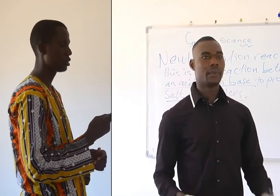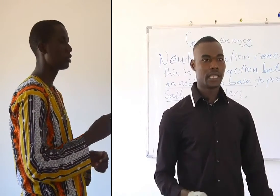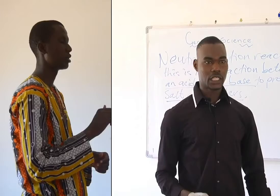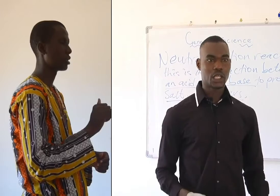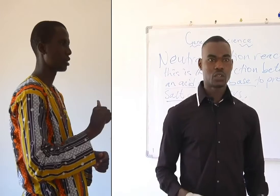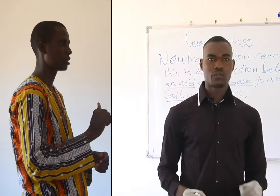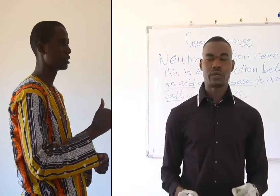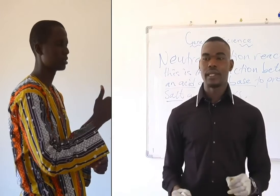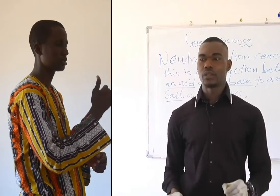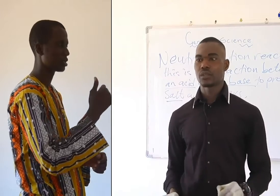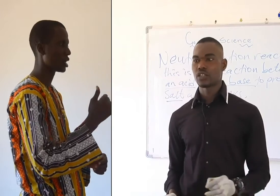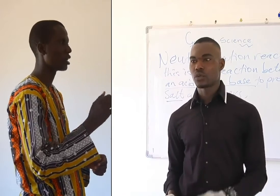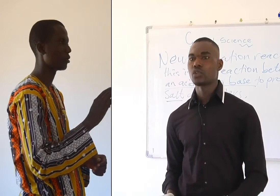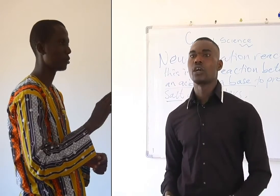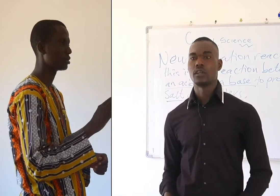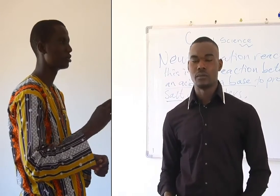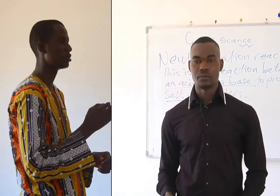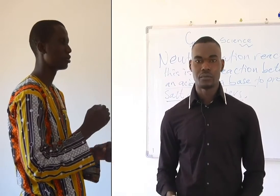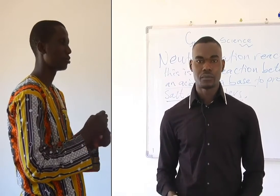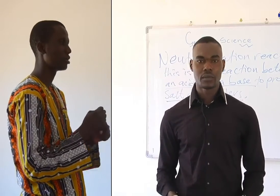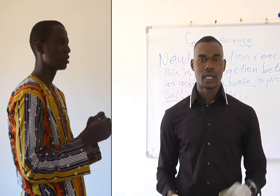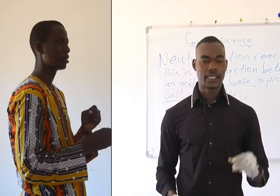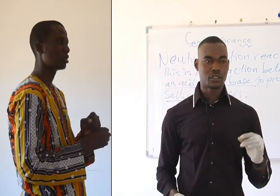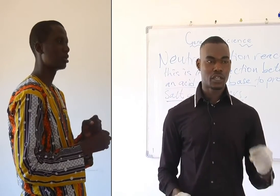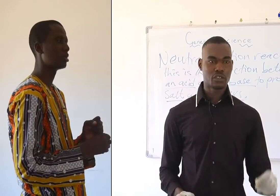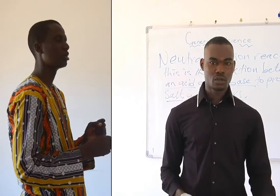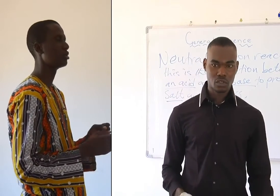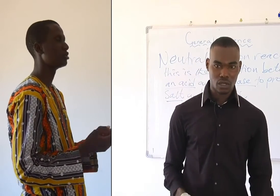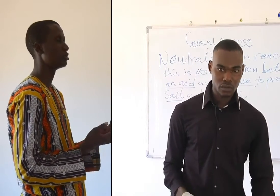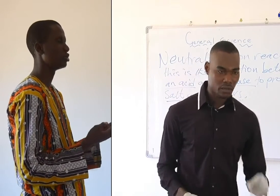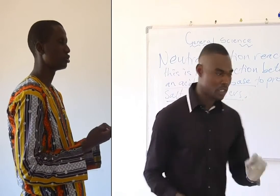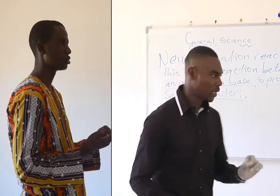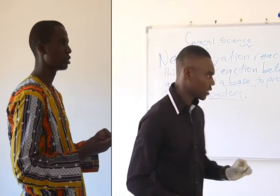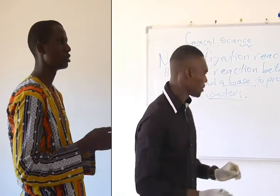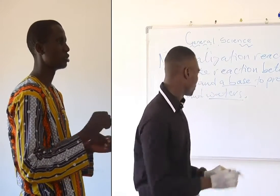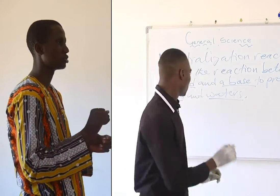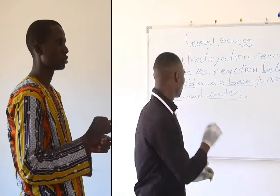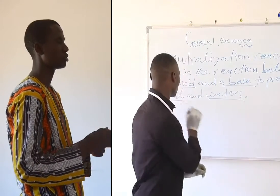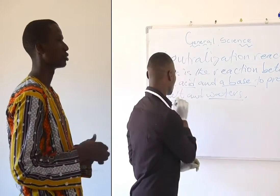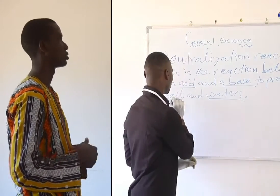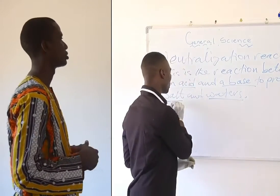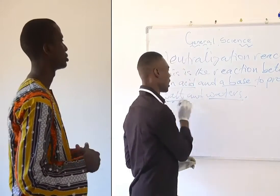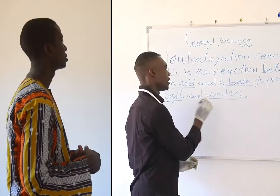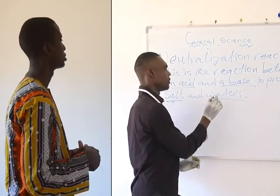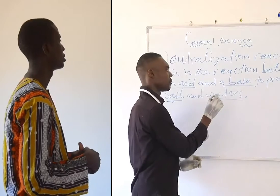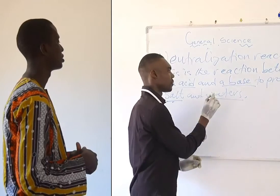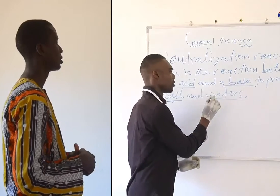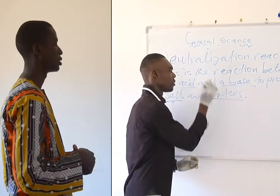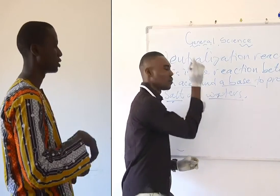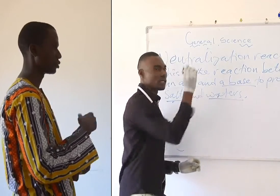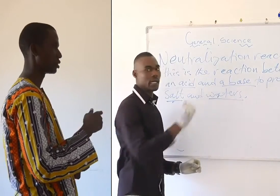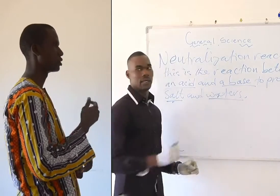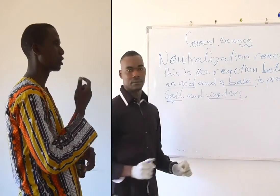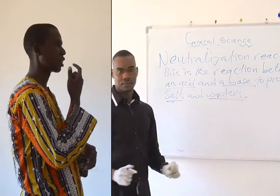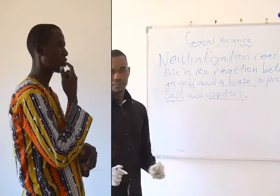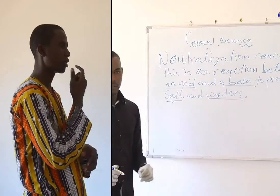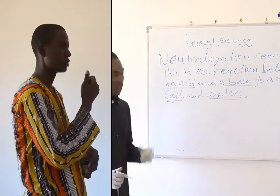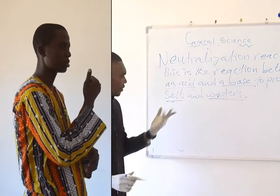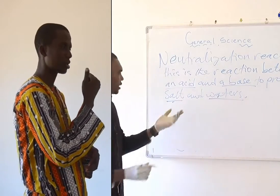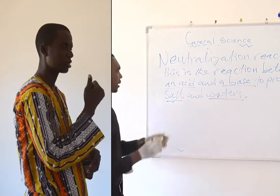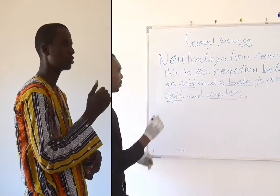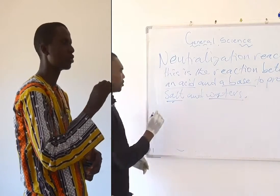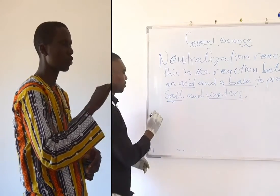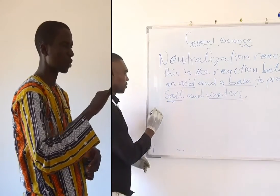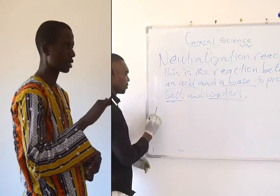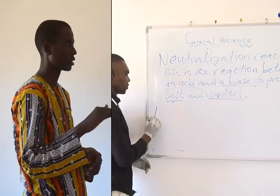and a base to form a neutral solution. And the neutral solution is what? Salt and water.